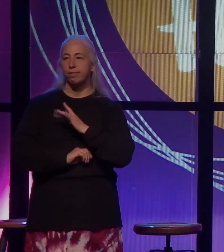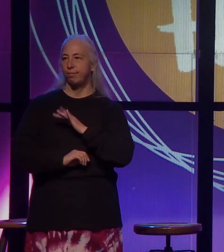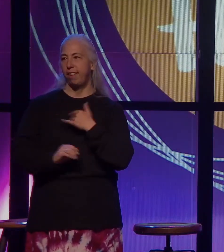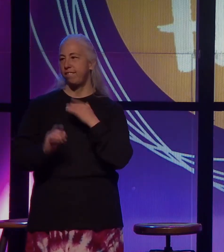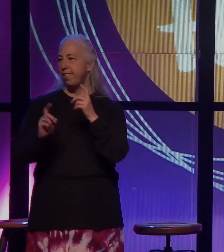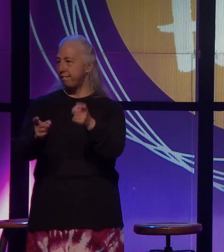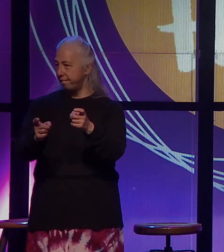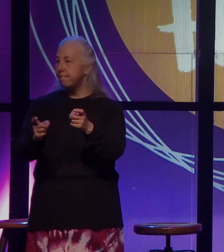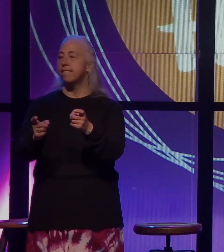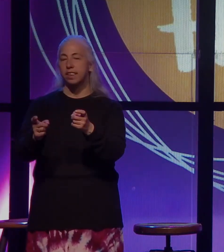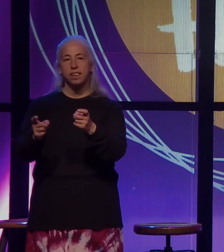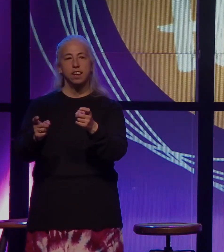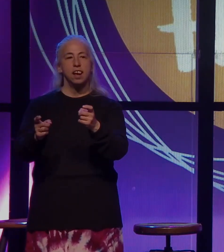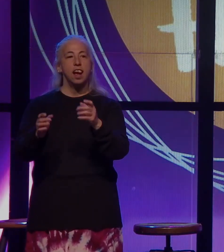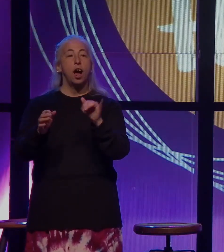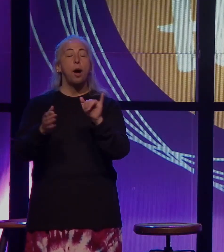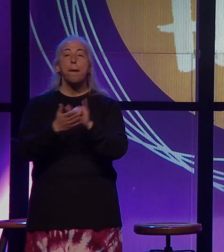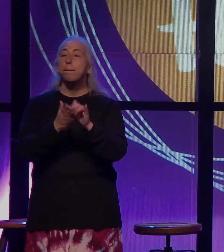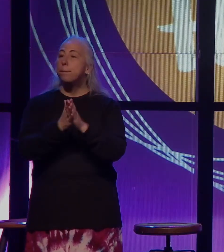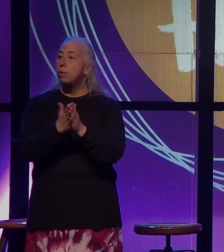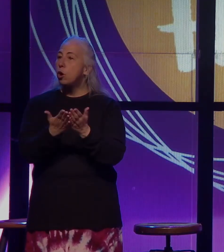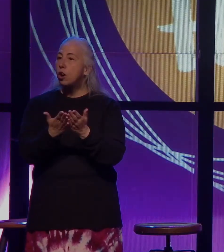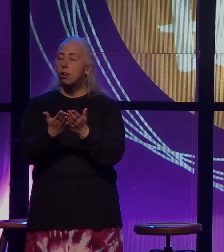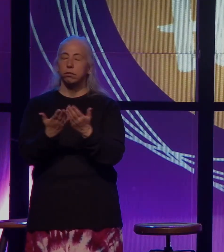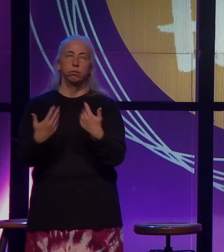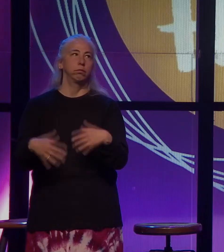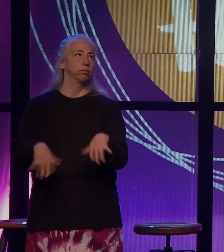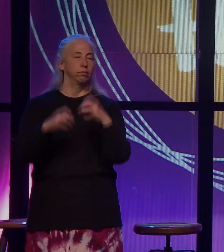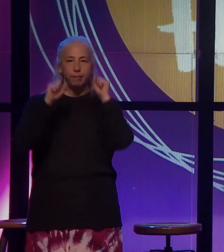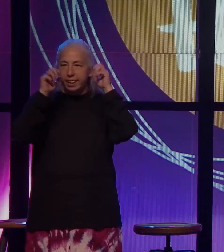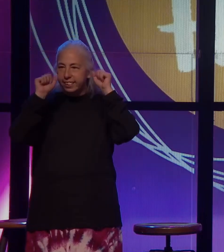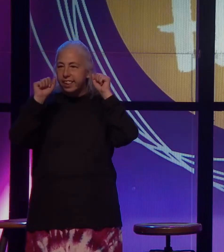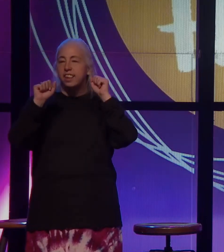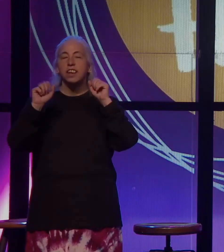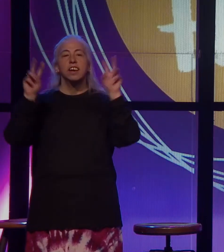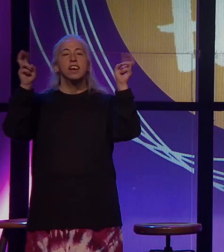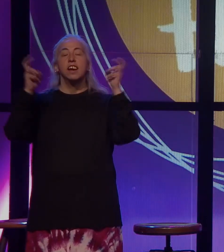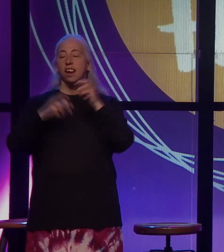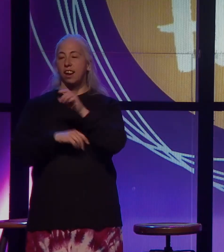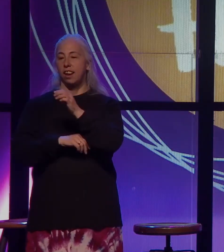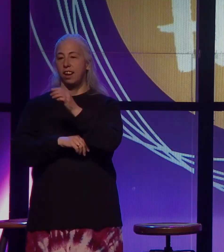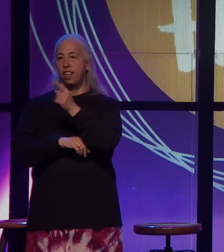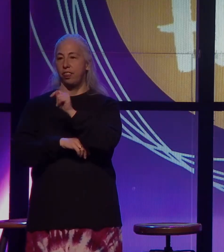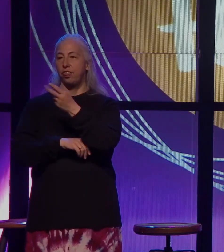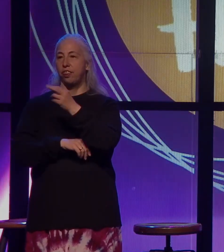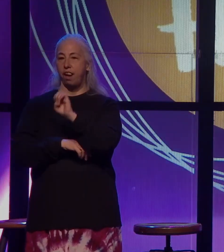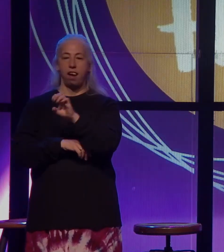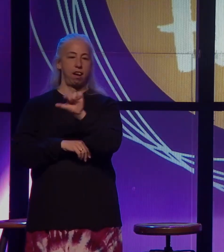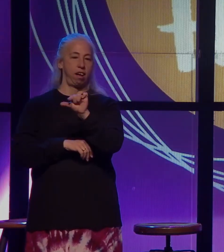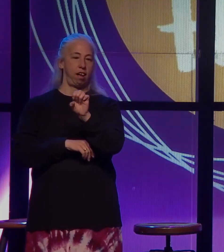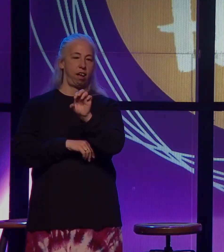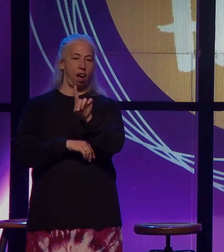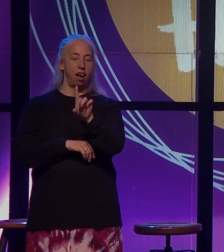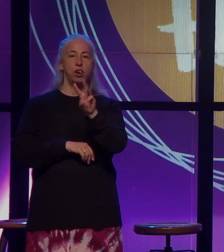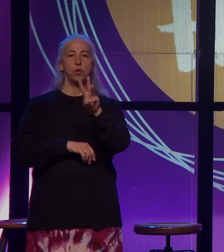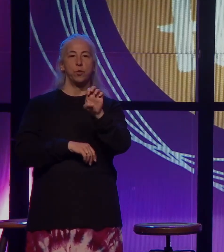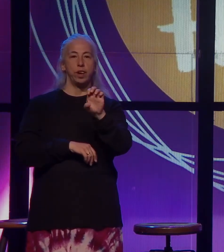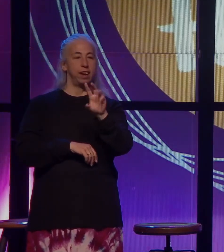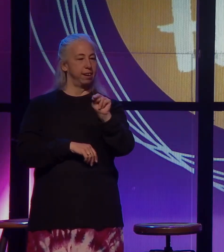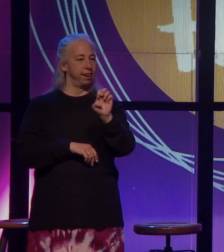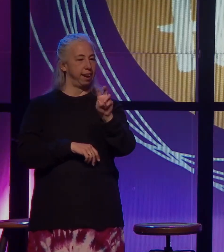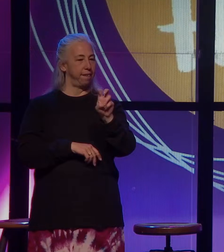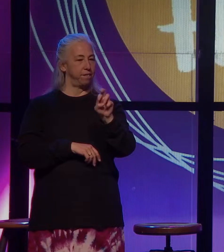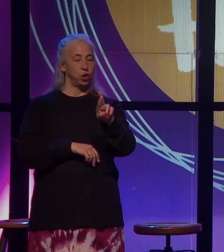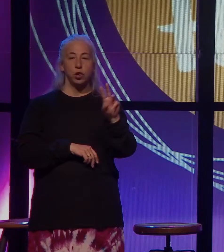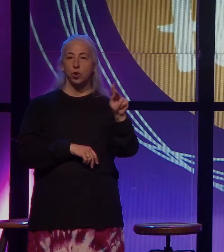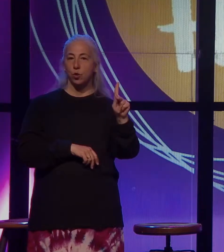okay? I love this book I'm about to talk about. It is called The God We Never Knew. I've read it twice. I had to